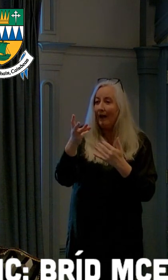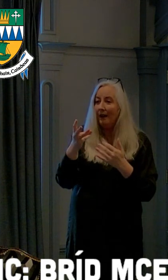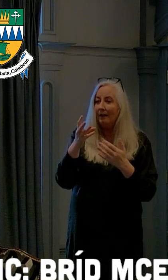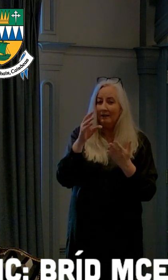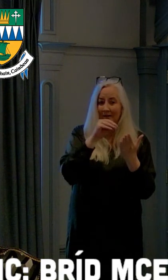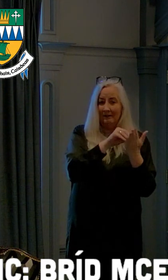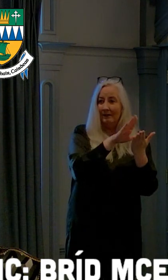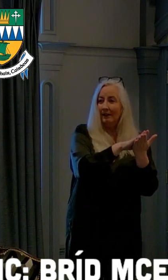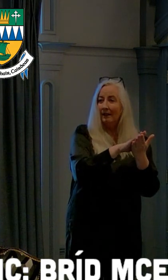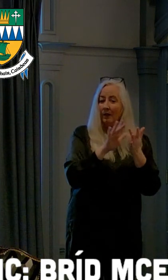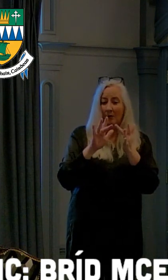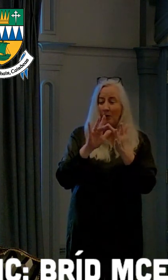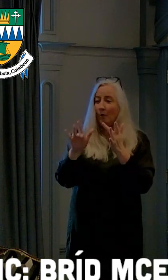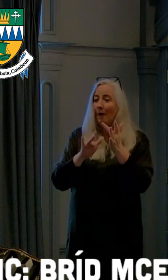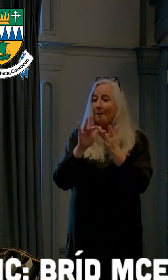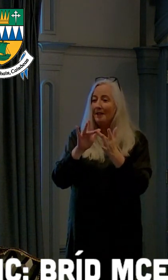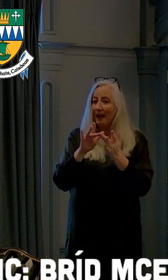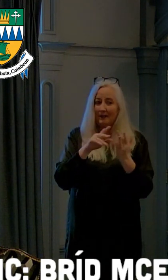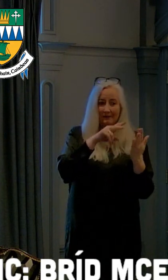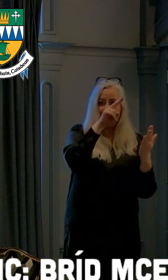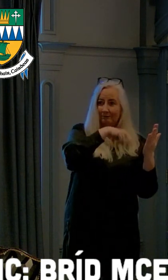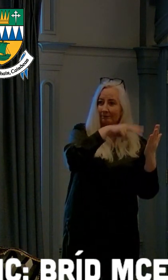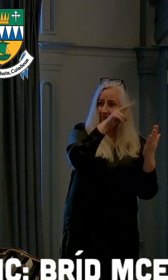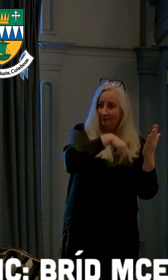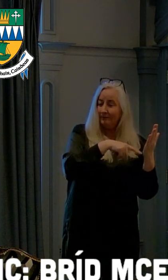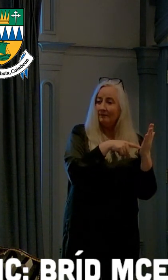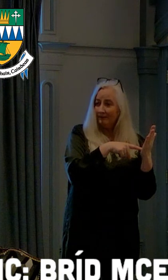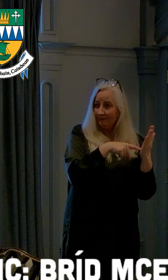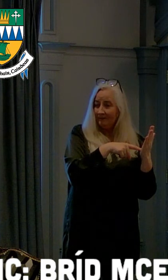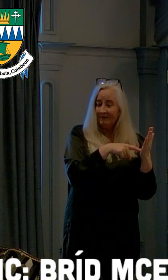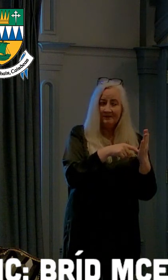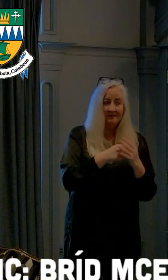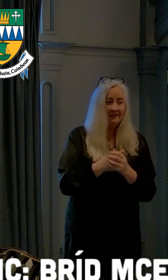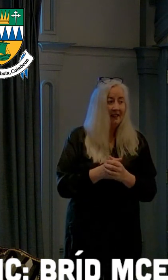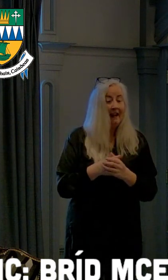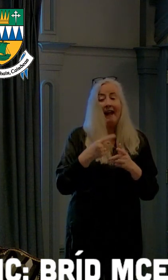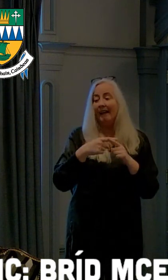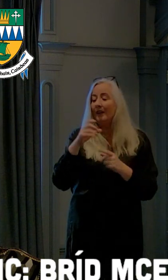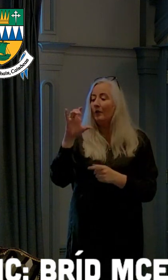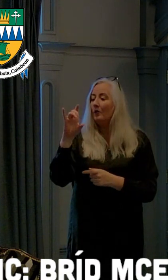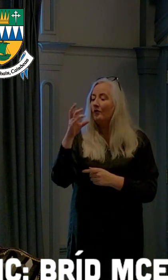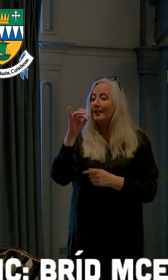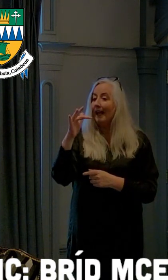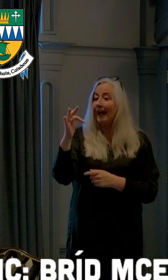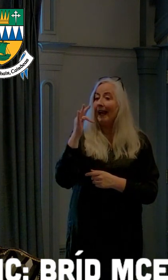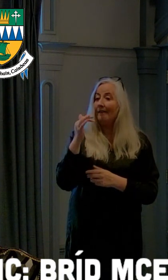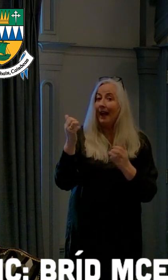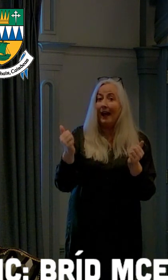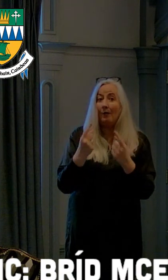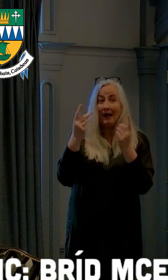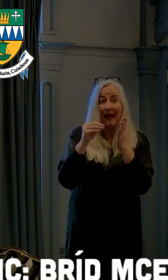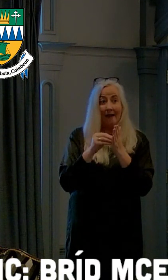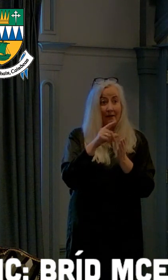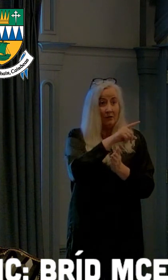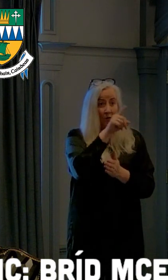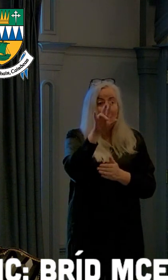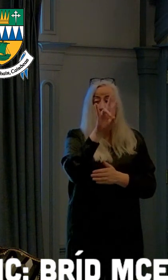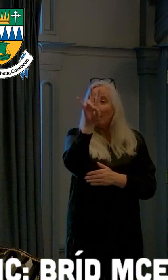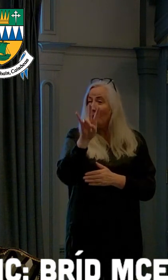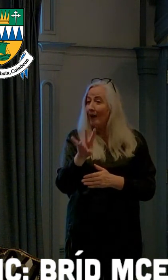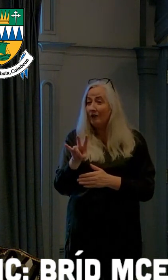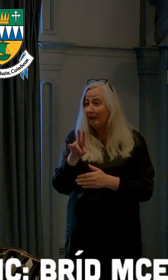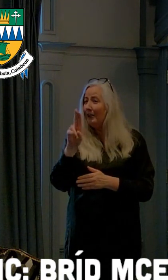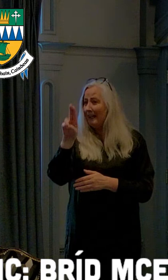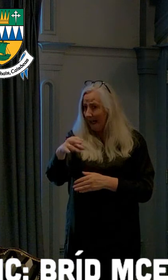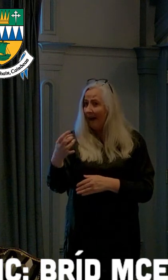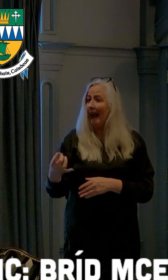the website, and the message I'm very clearly picking up as well from Christy is that if anyone has any questions or queries,